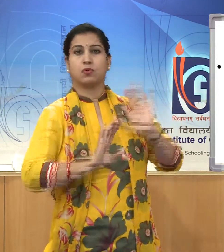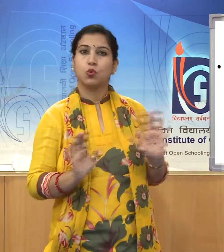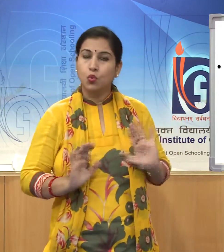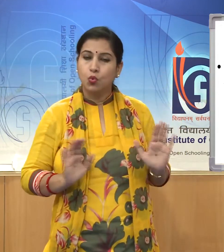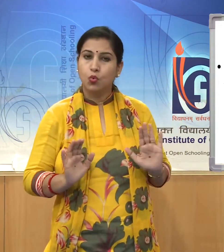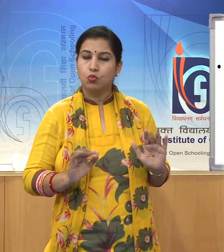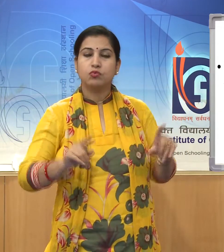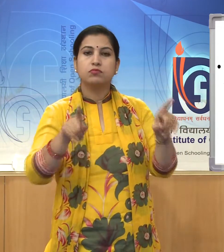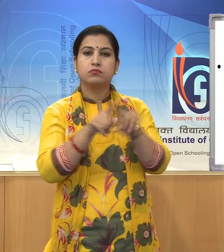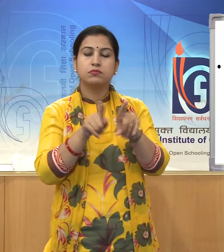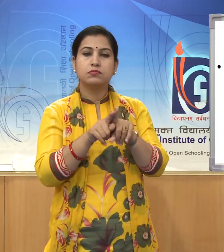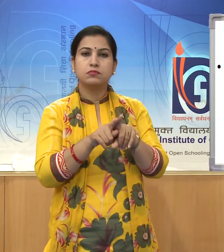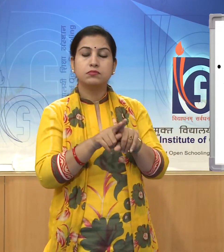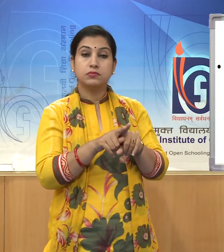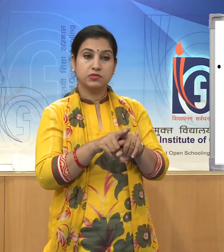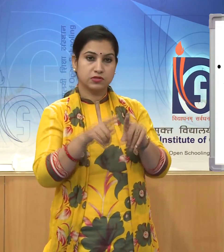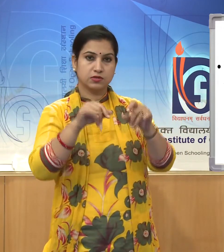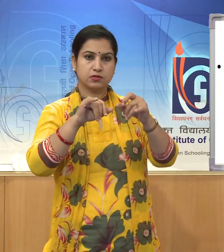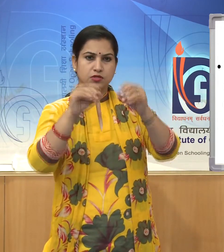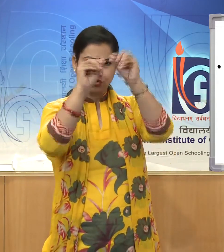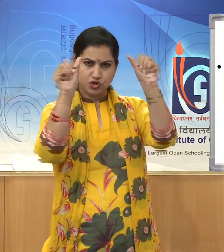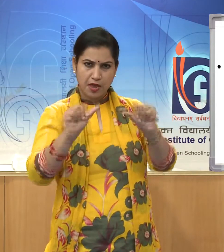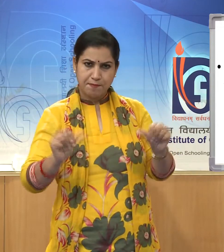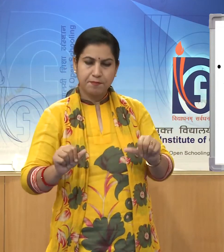of geometrical shapes.